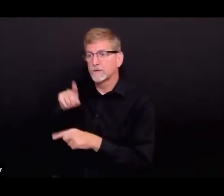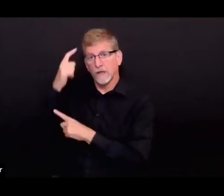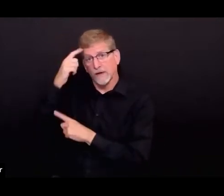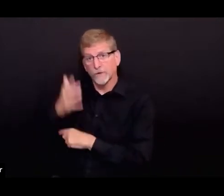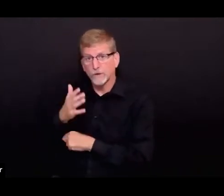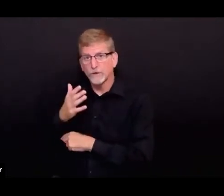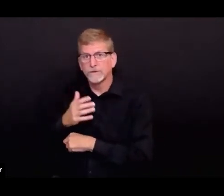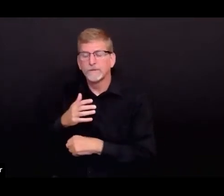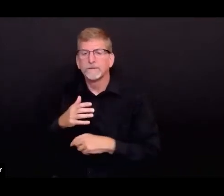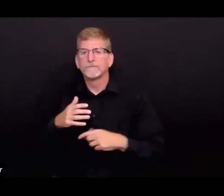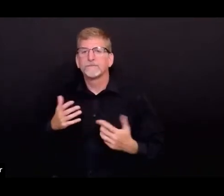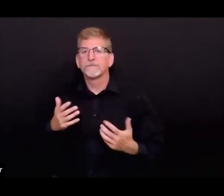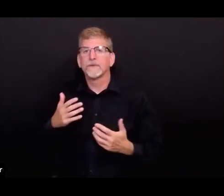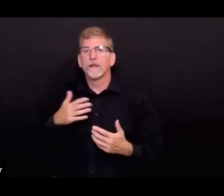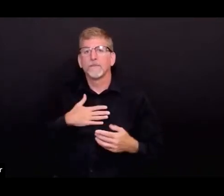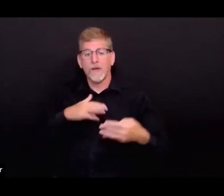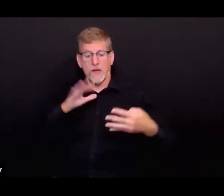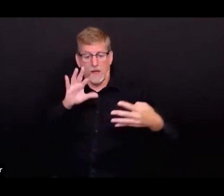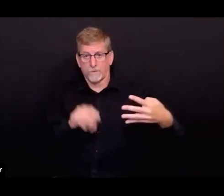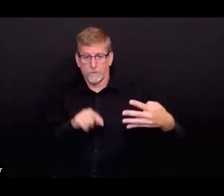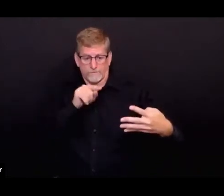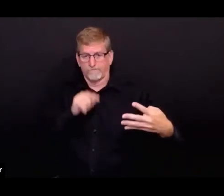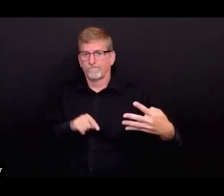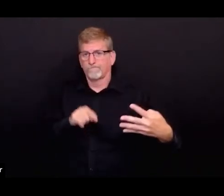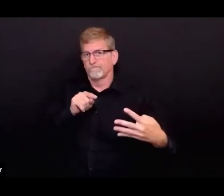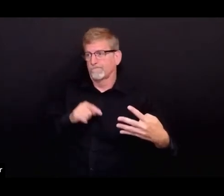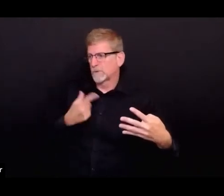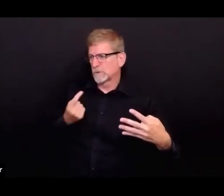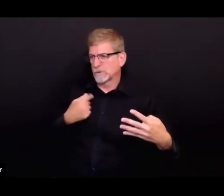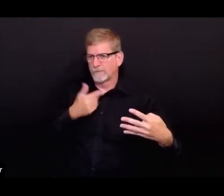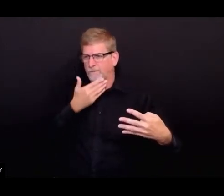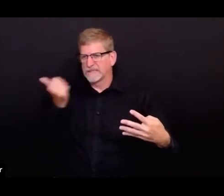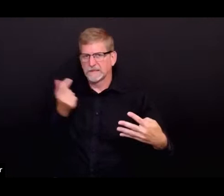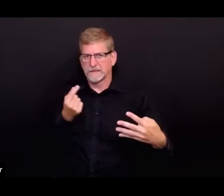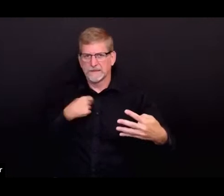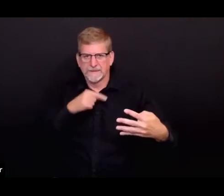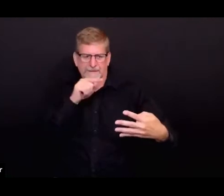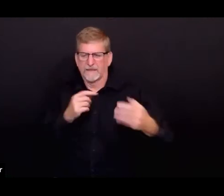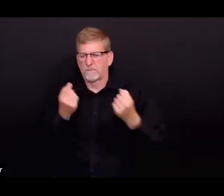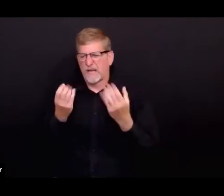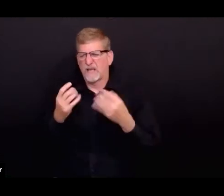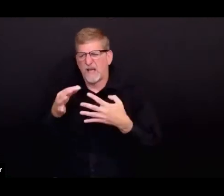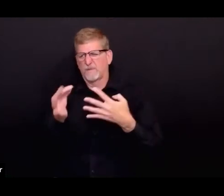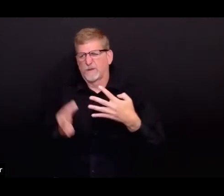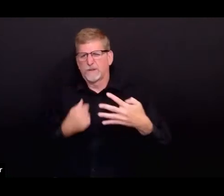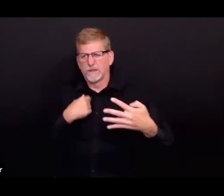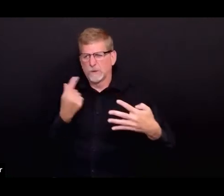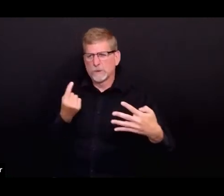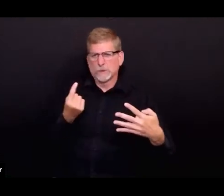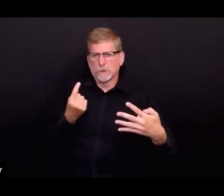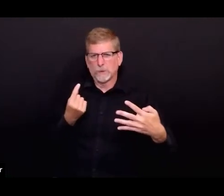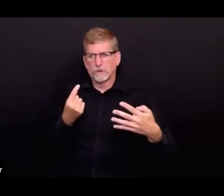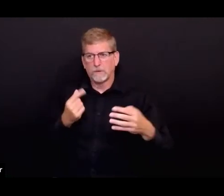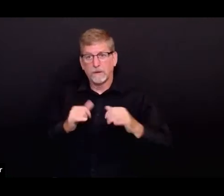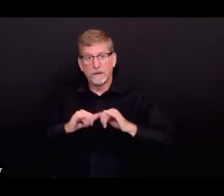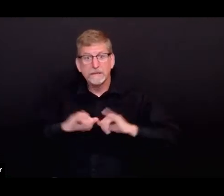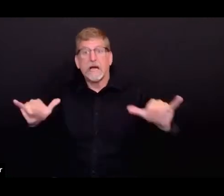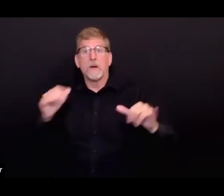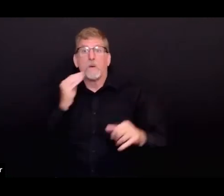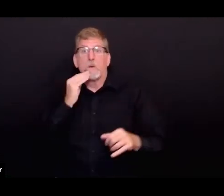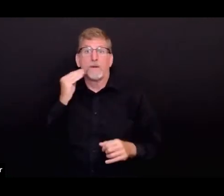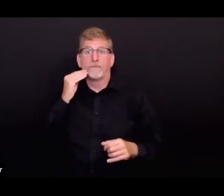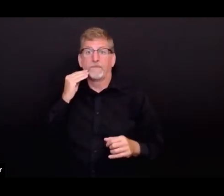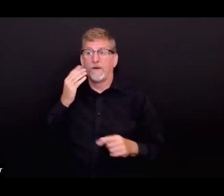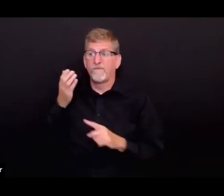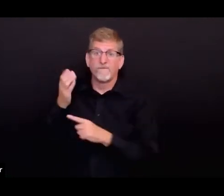be, quite candid, we knew that shelter in place could not last forever. That is a